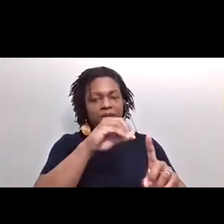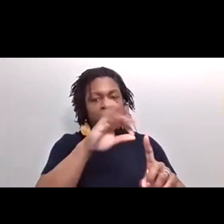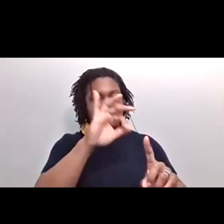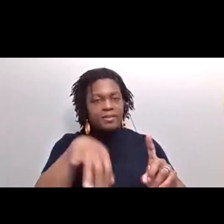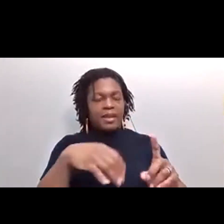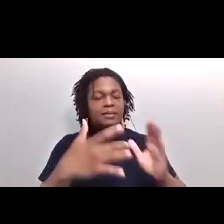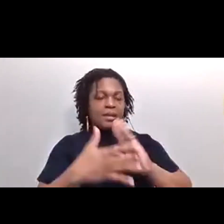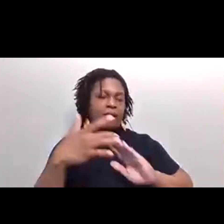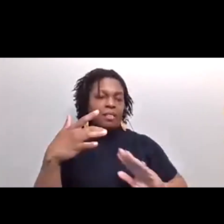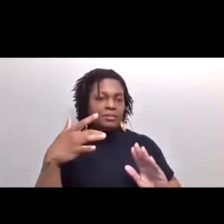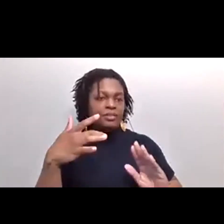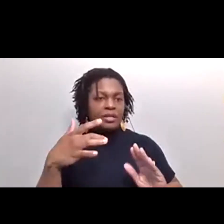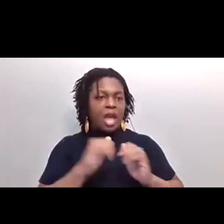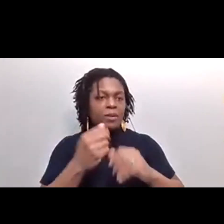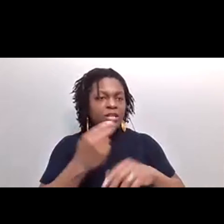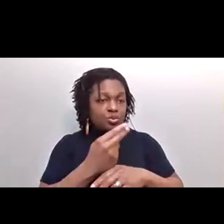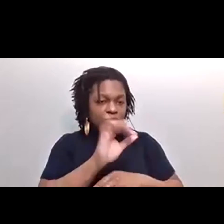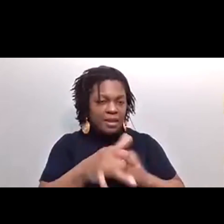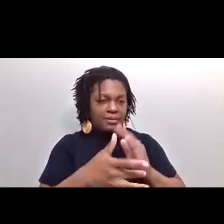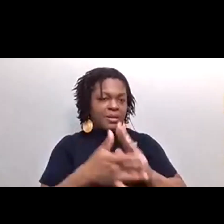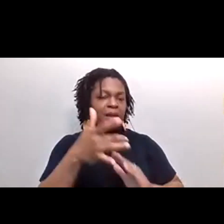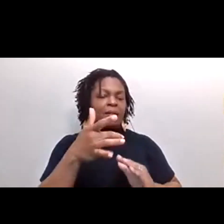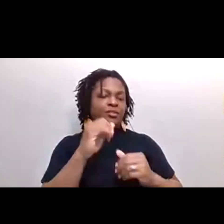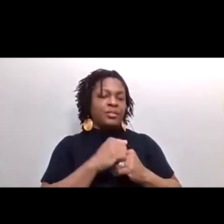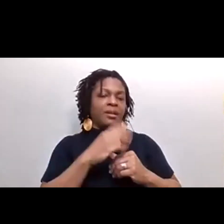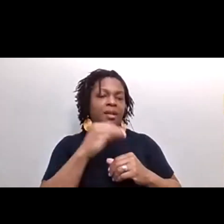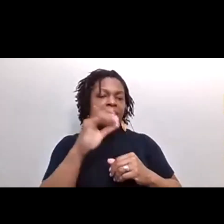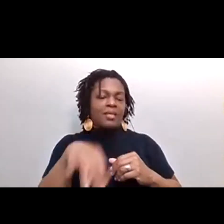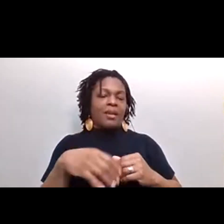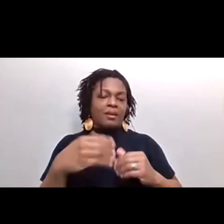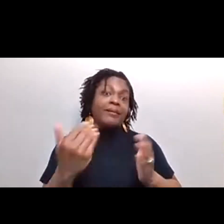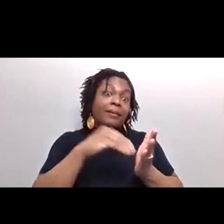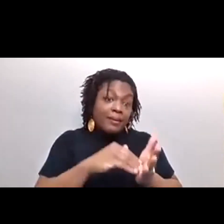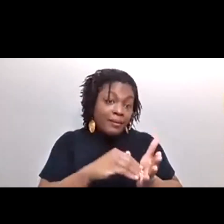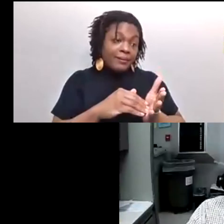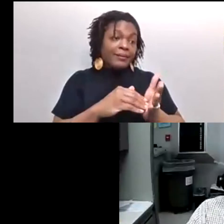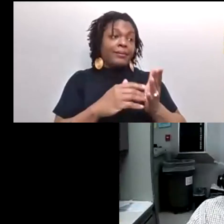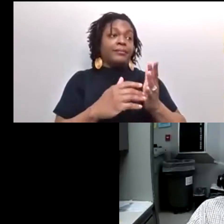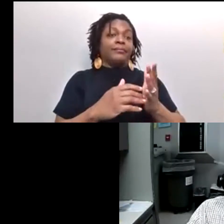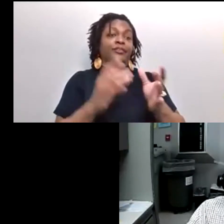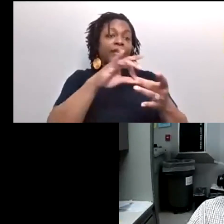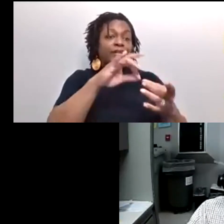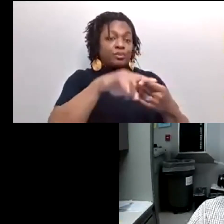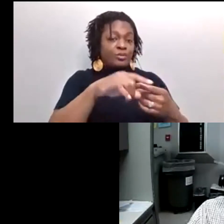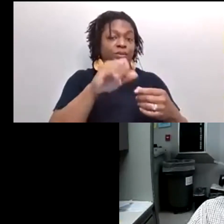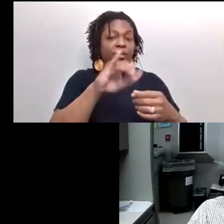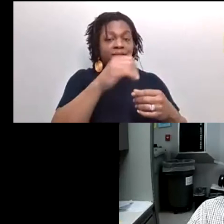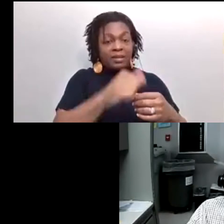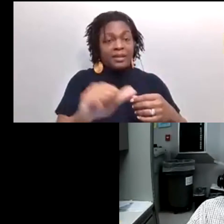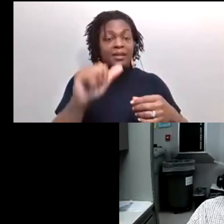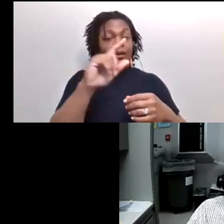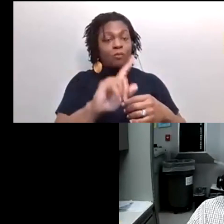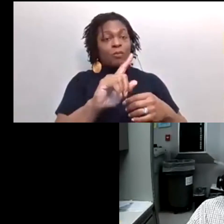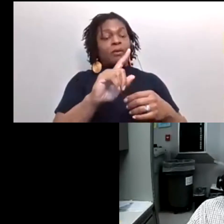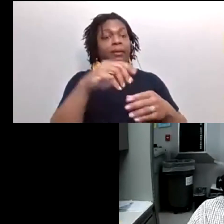of the technology. And again, that kind of relates to whether there are any disabled people in the training set to develop norms